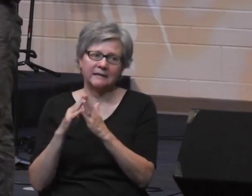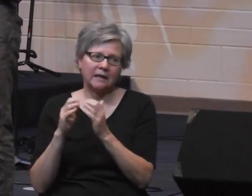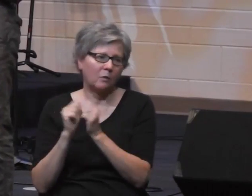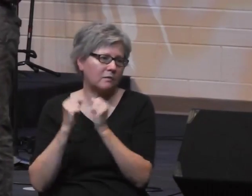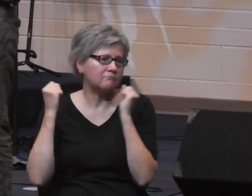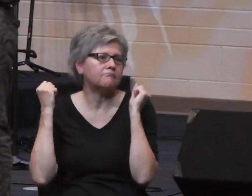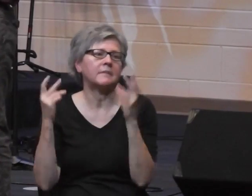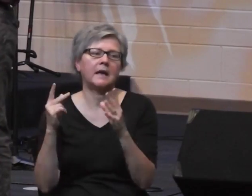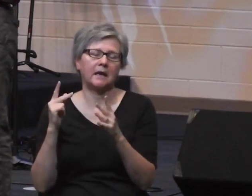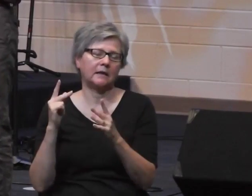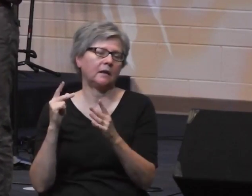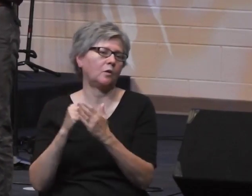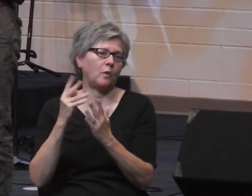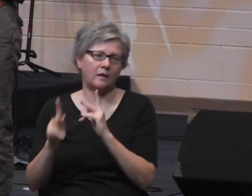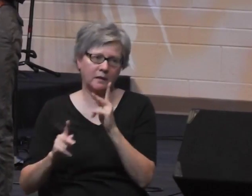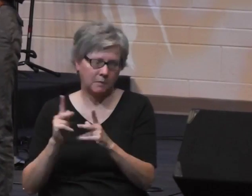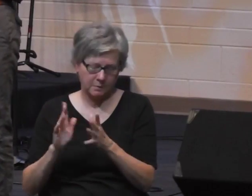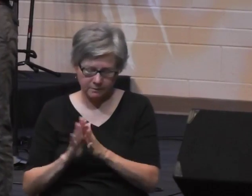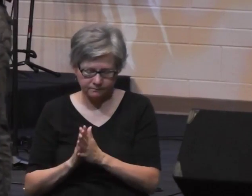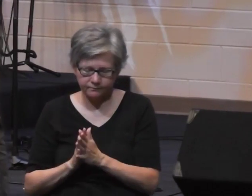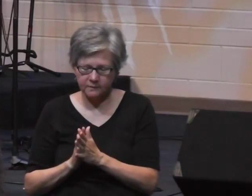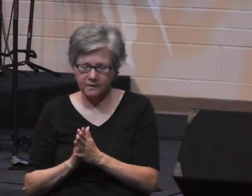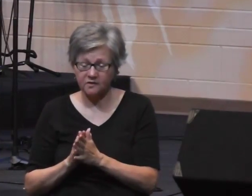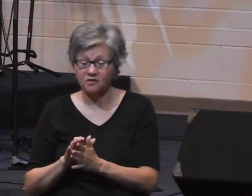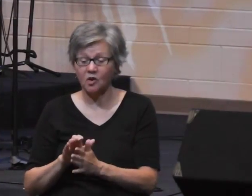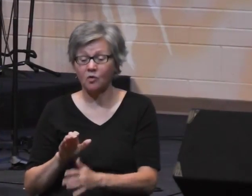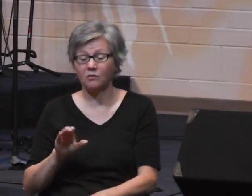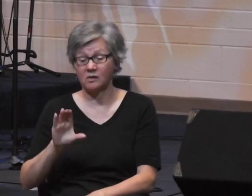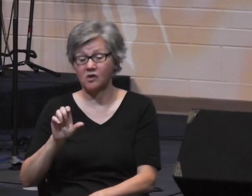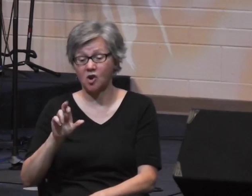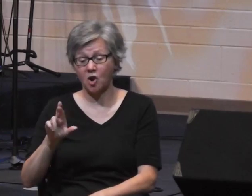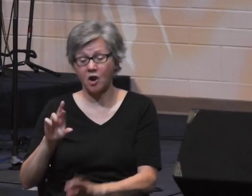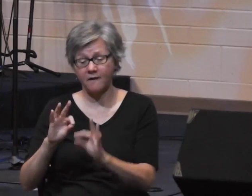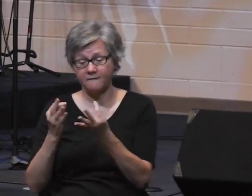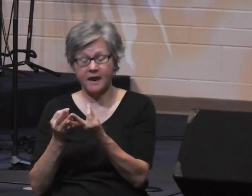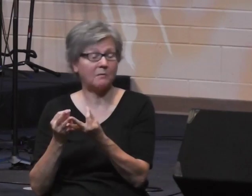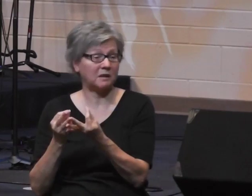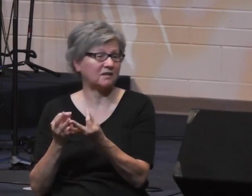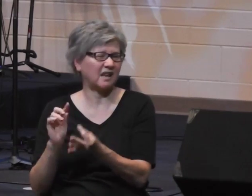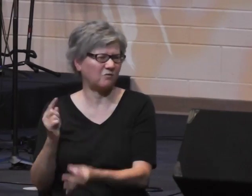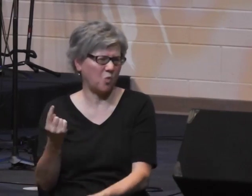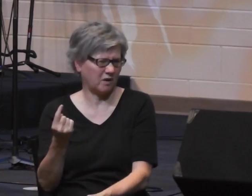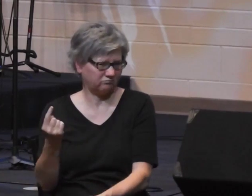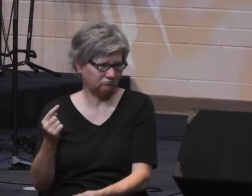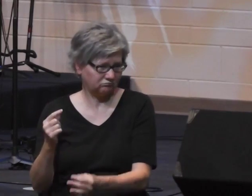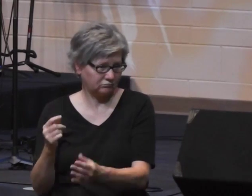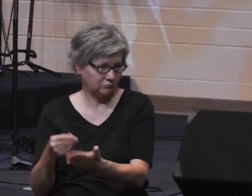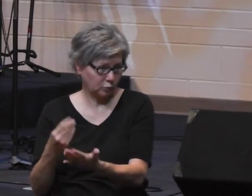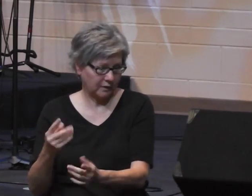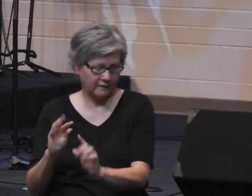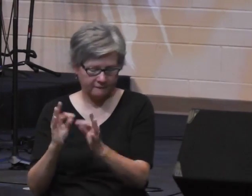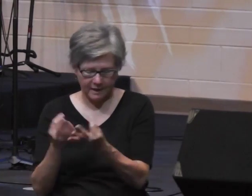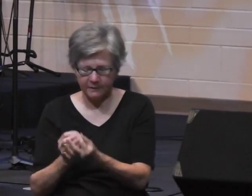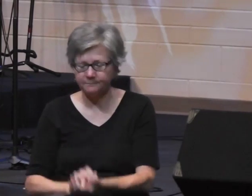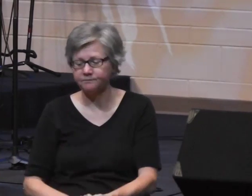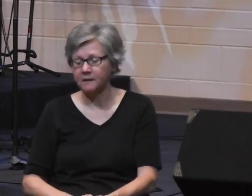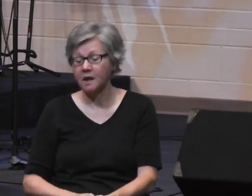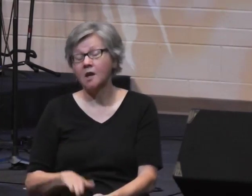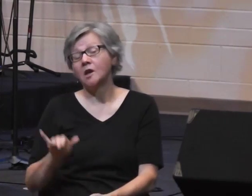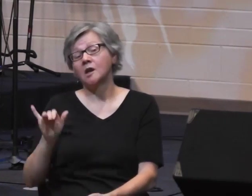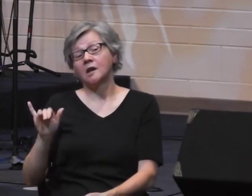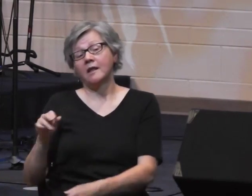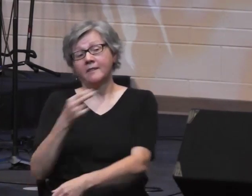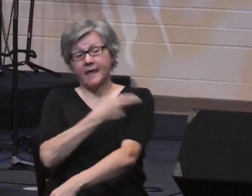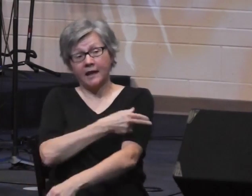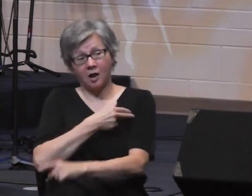wealthy, kind of high-class individuals. Well, the hospital in Bakersfield was renovating their hospital,